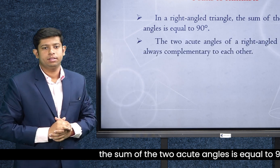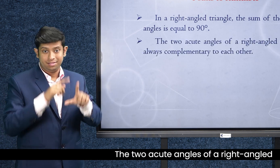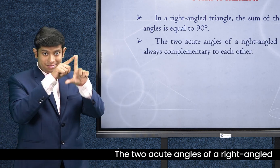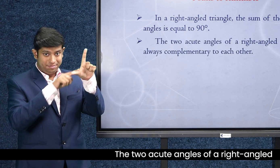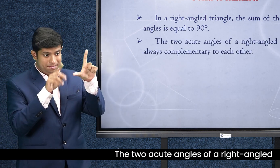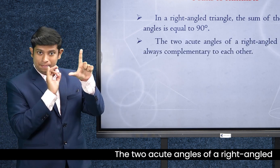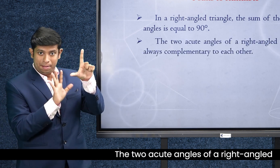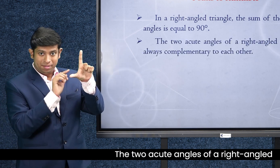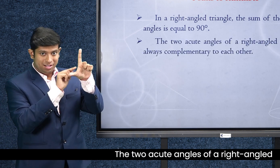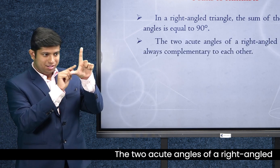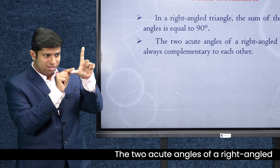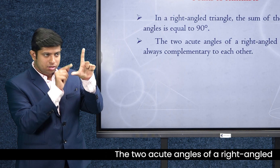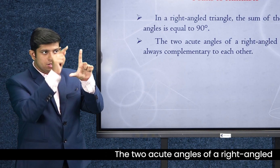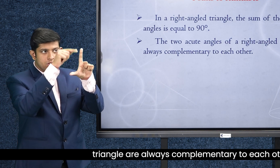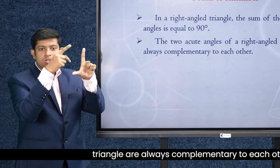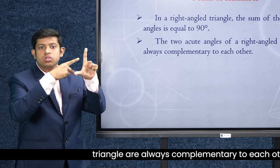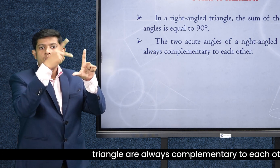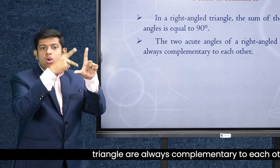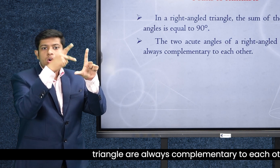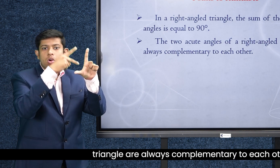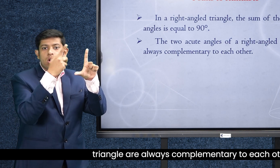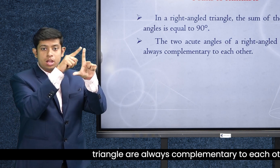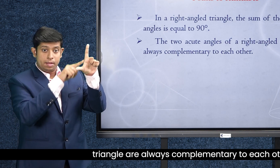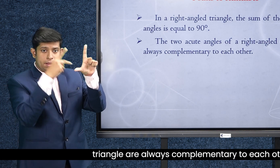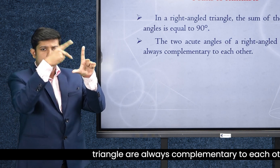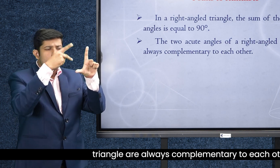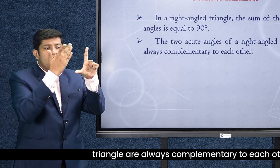The two acute angles of a right angle triangle are always complementary to each other.